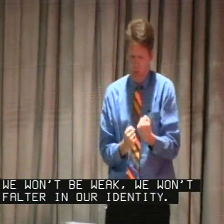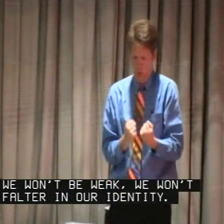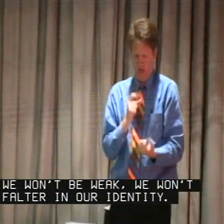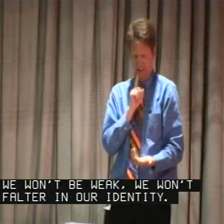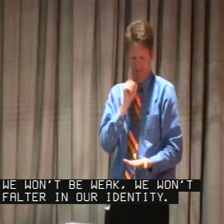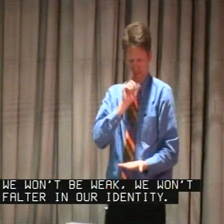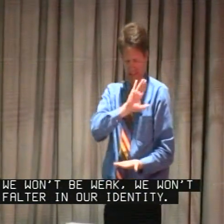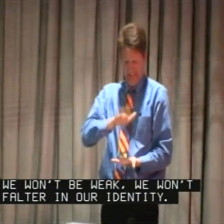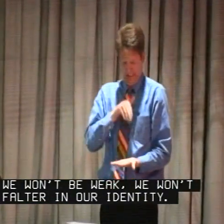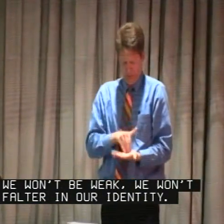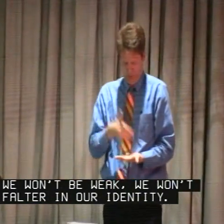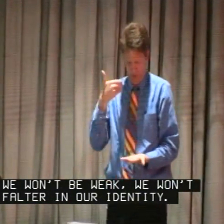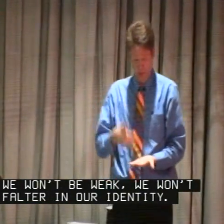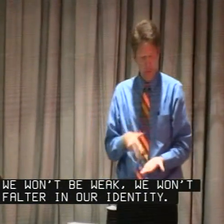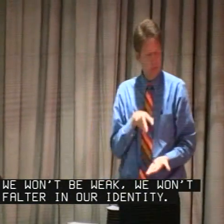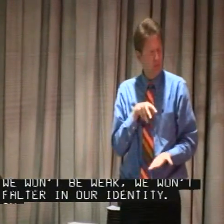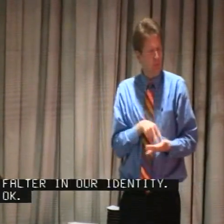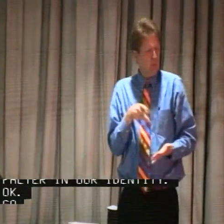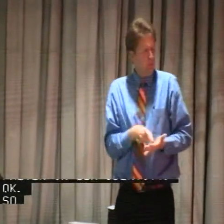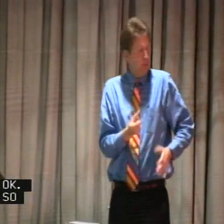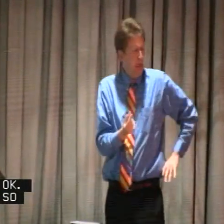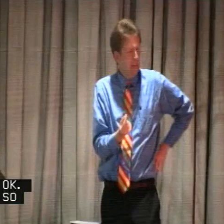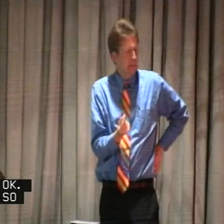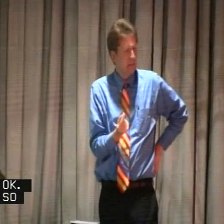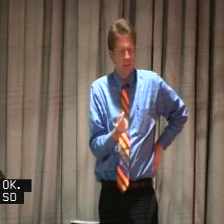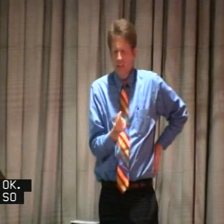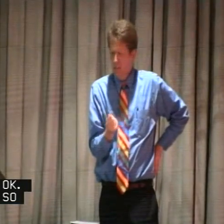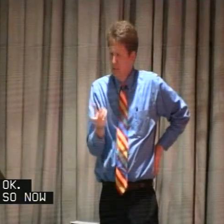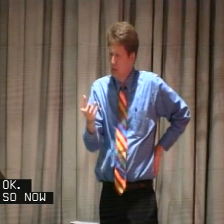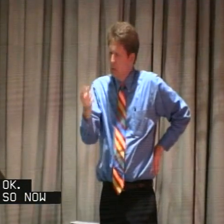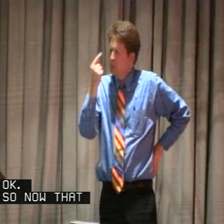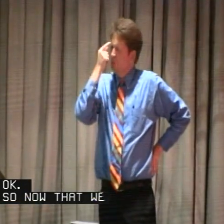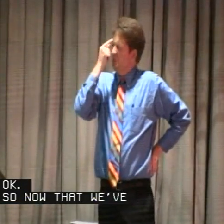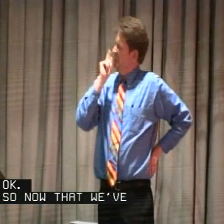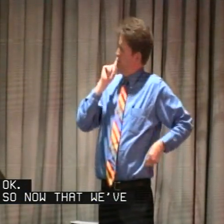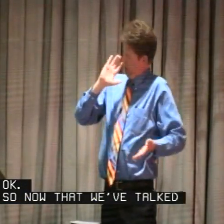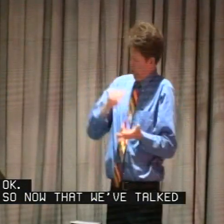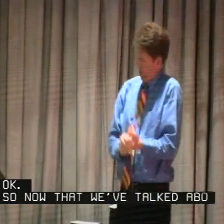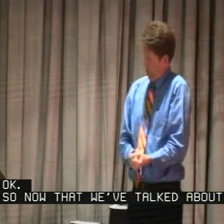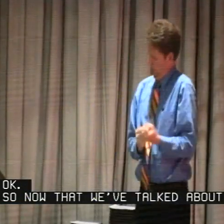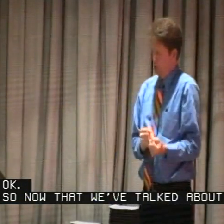Okay, so now that we talk about a strong, deaf-centered person, what does this mean?